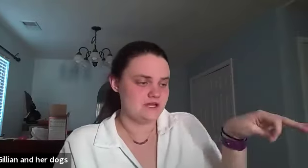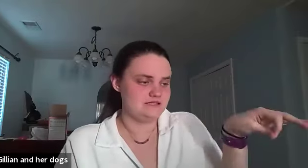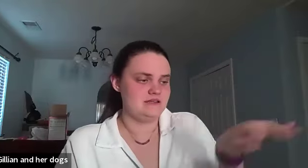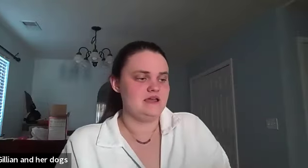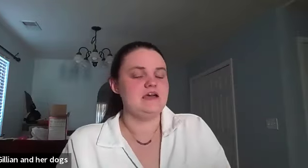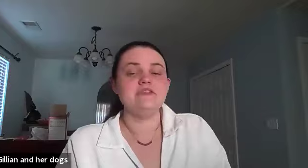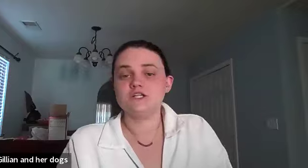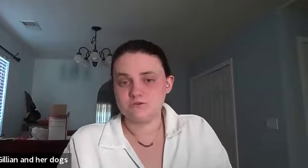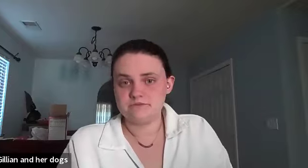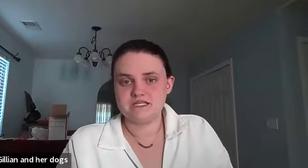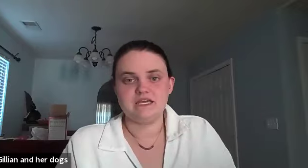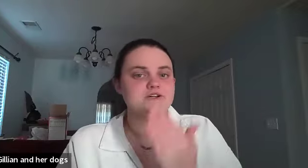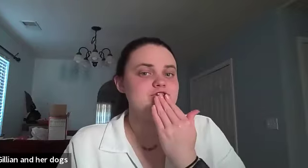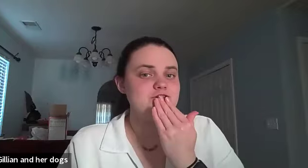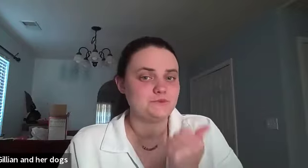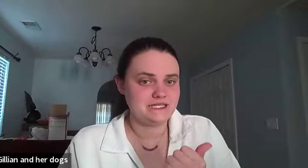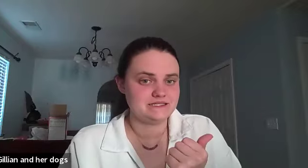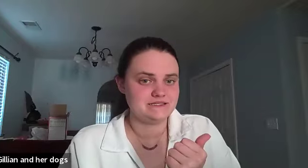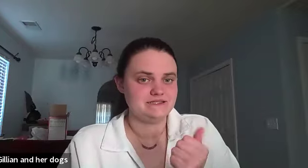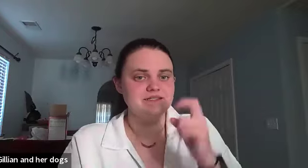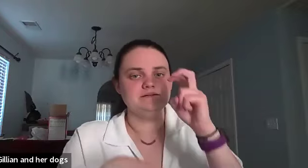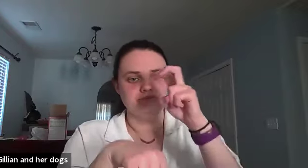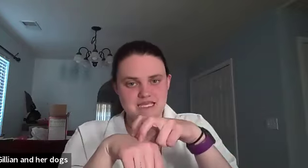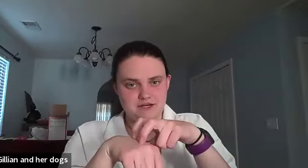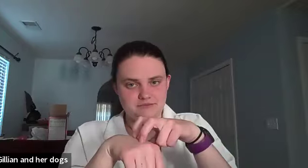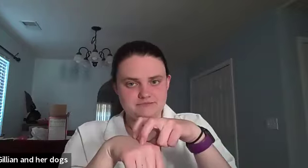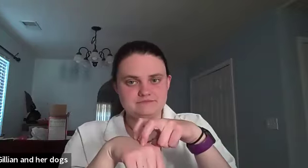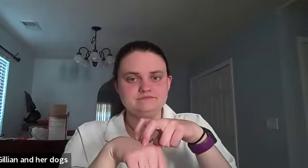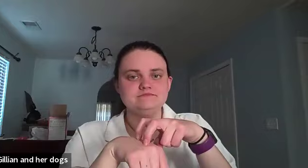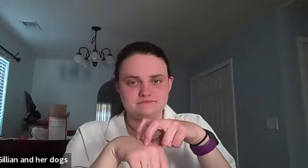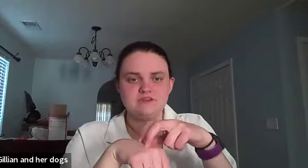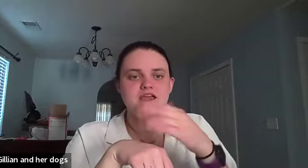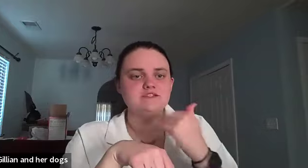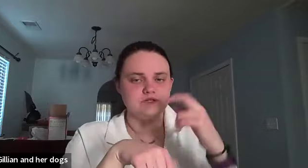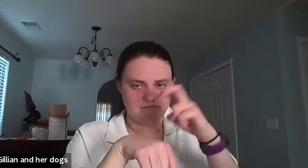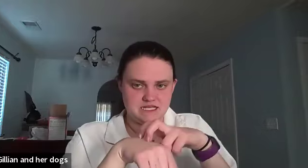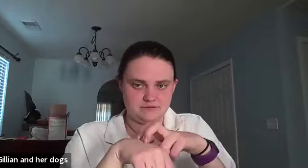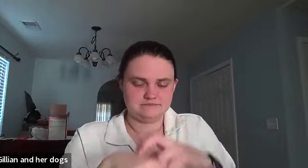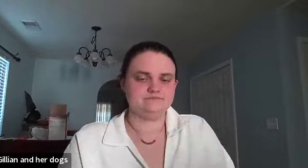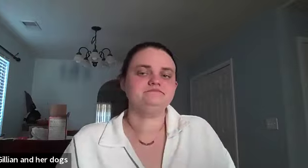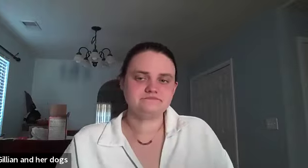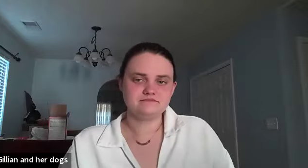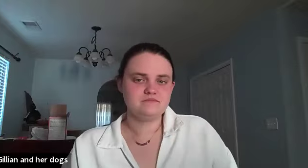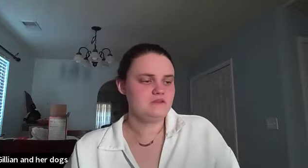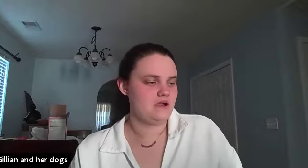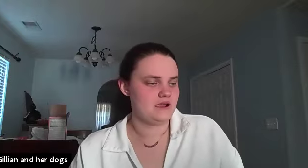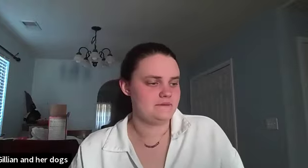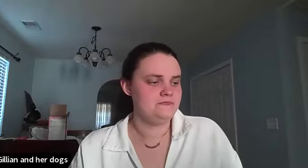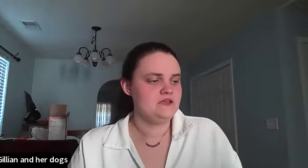fries, and then our sweet potato. Sweet potato. Okay, sweet potato. All right.